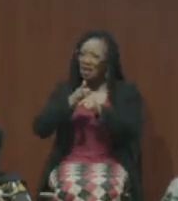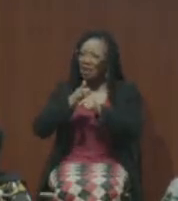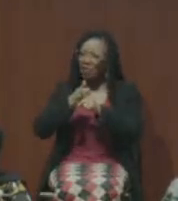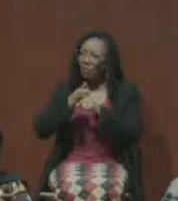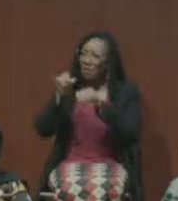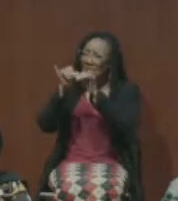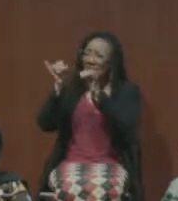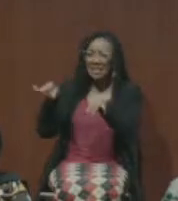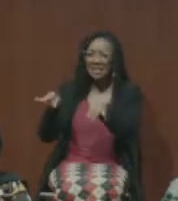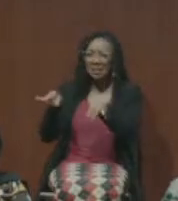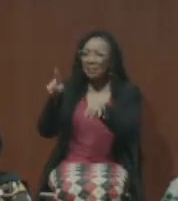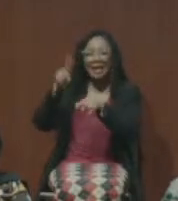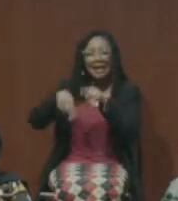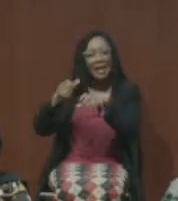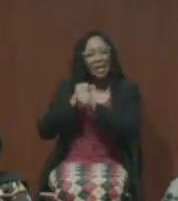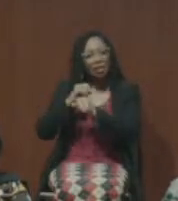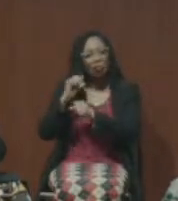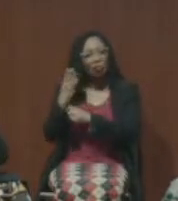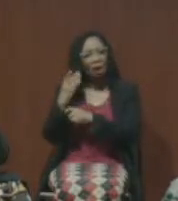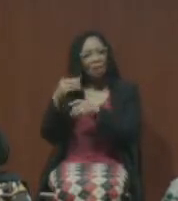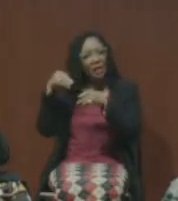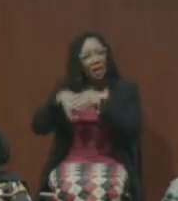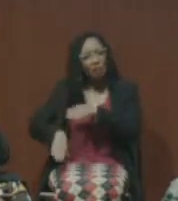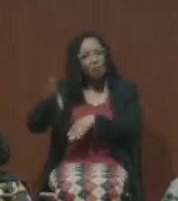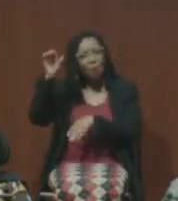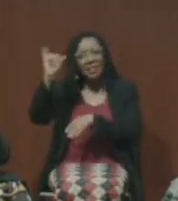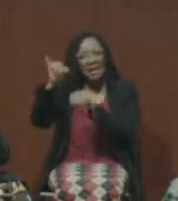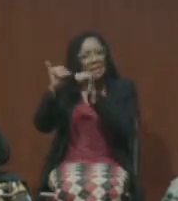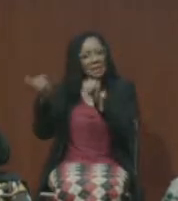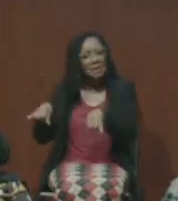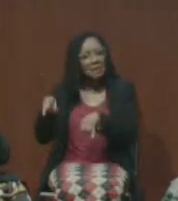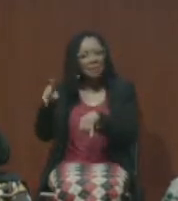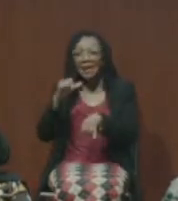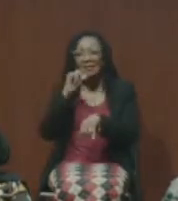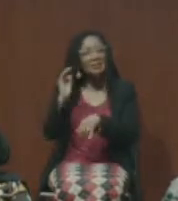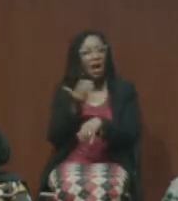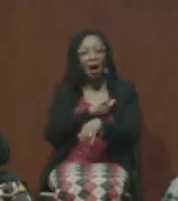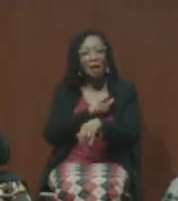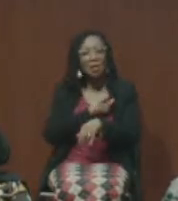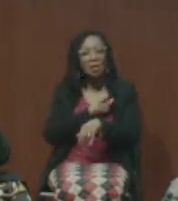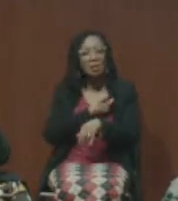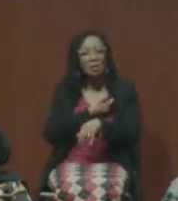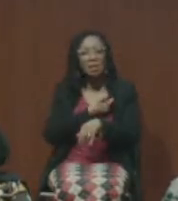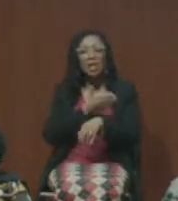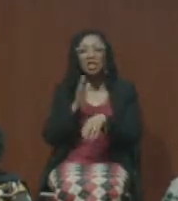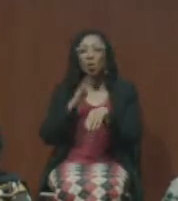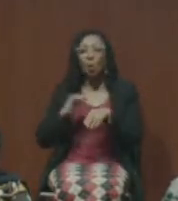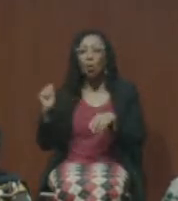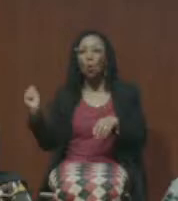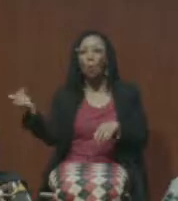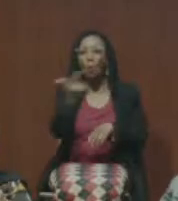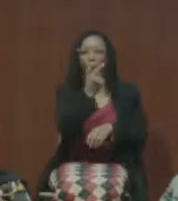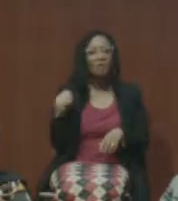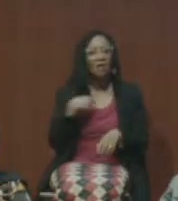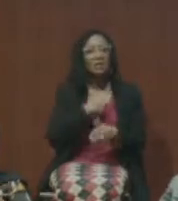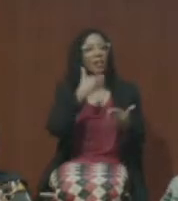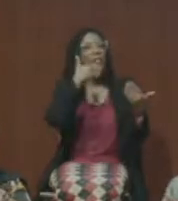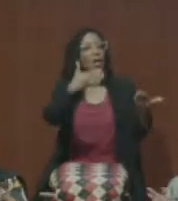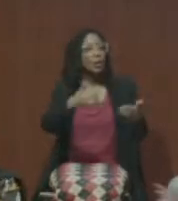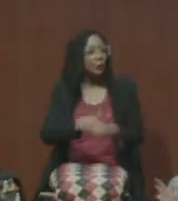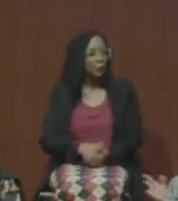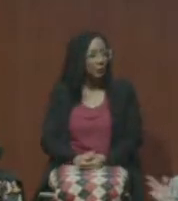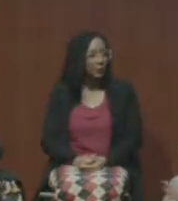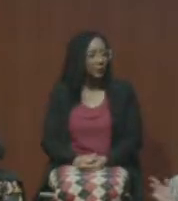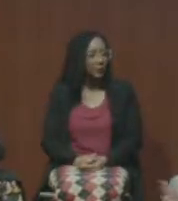and doing their job. It is not on us. It is on all of us. Thank you.